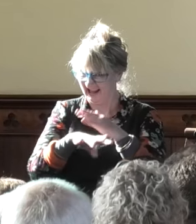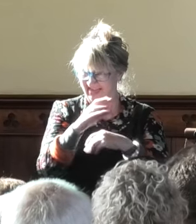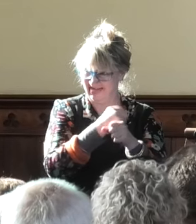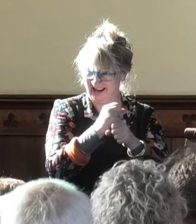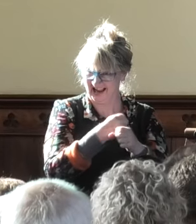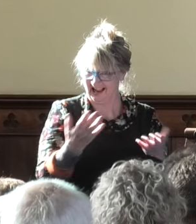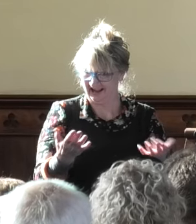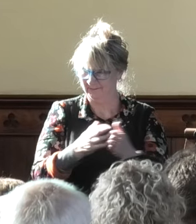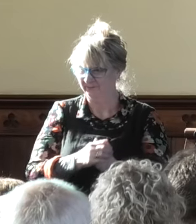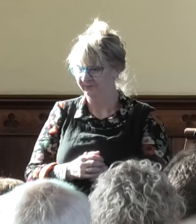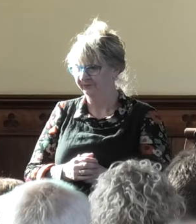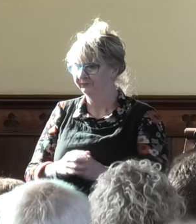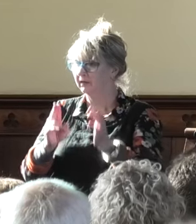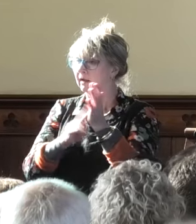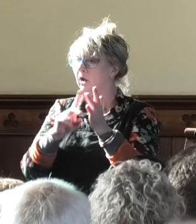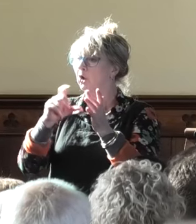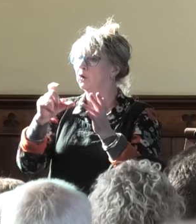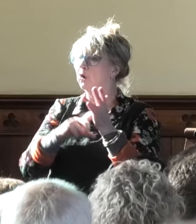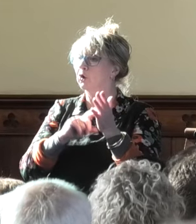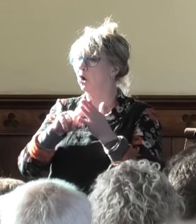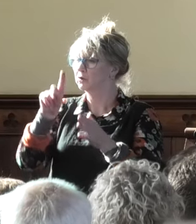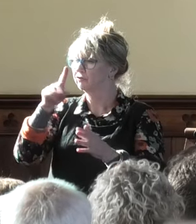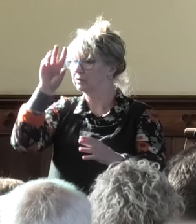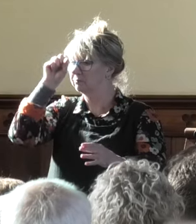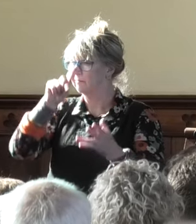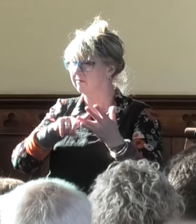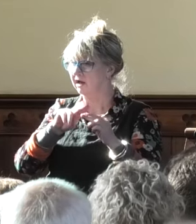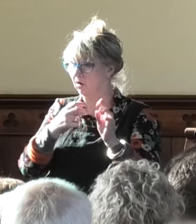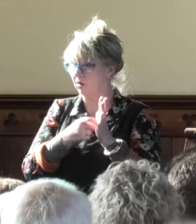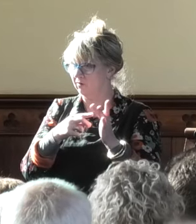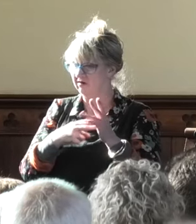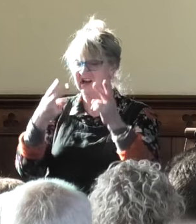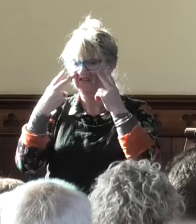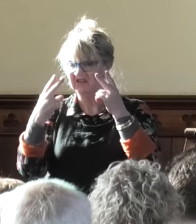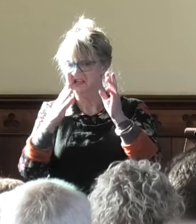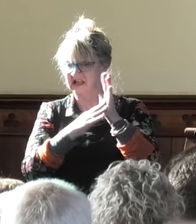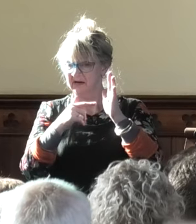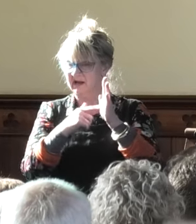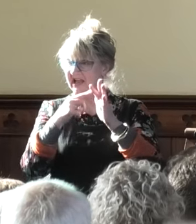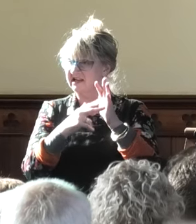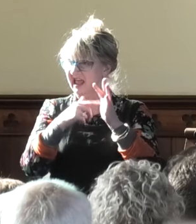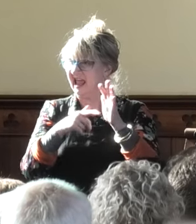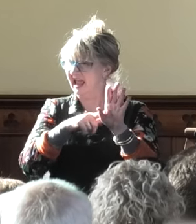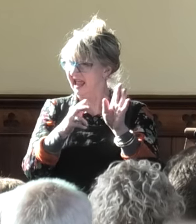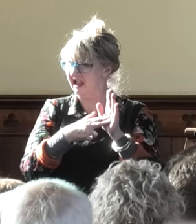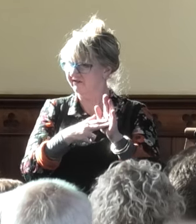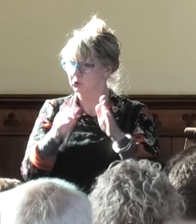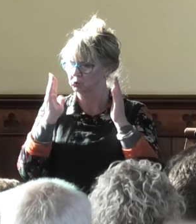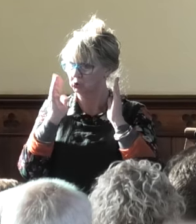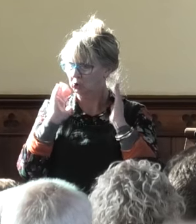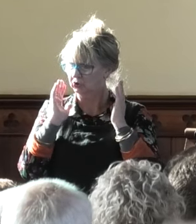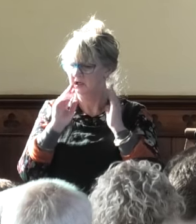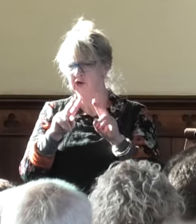Nicole's first memory of Rin was when she came to the Mount Evelyn Reformed Church and she was watching Rin sign